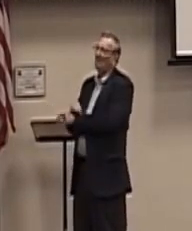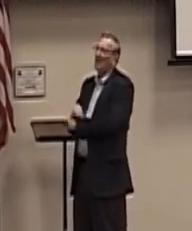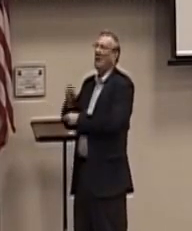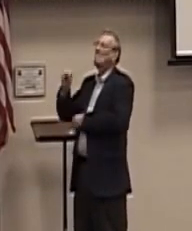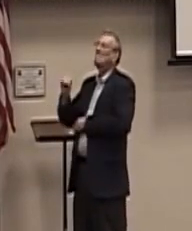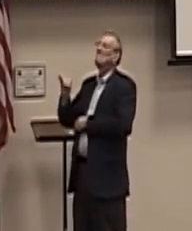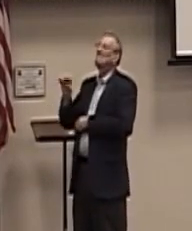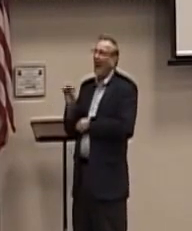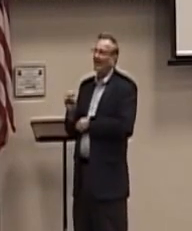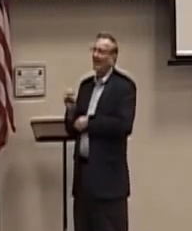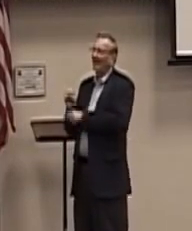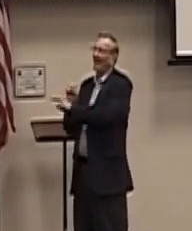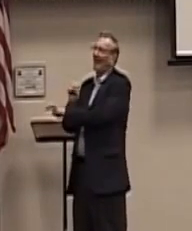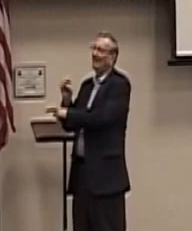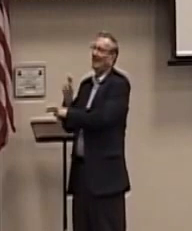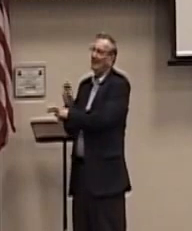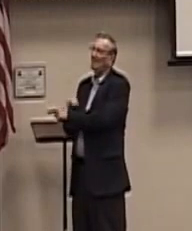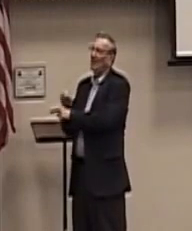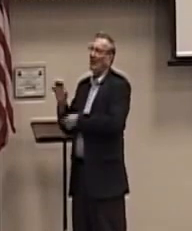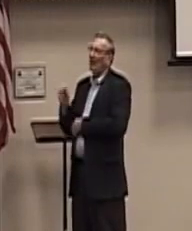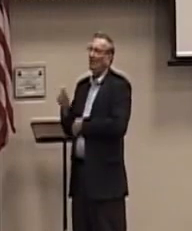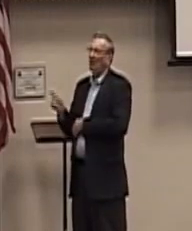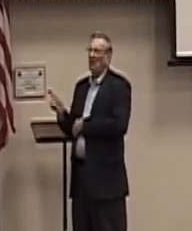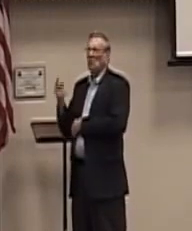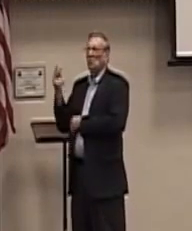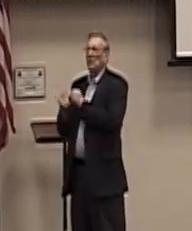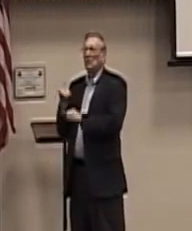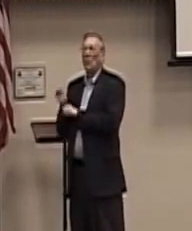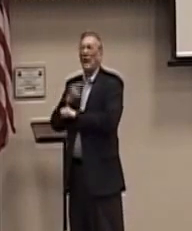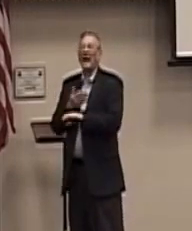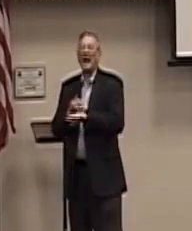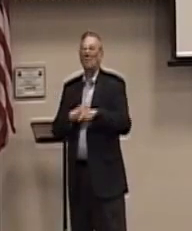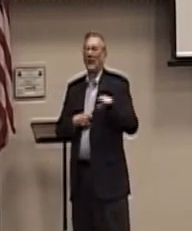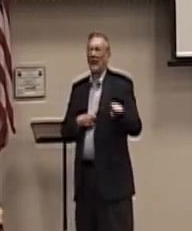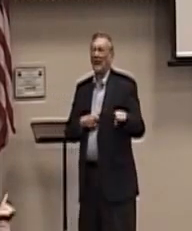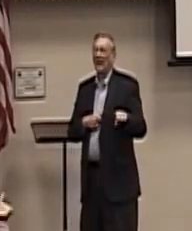Mike and Kim went down with me on a campaign 2 years ago.